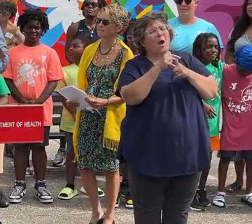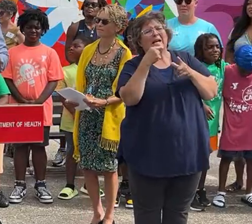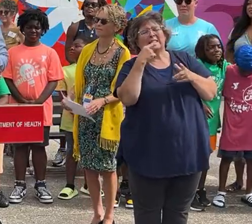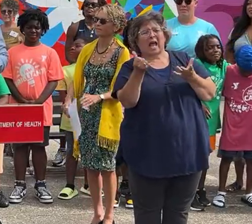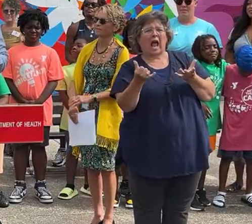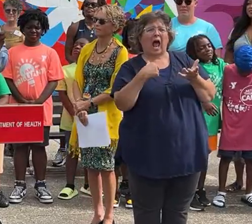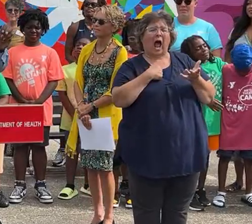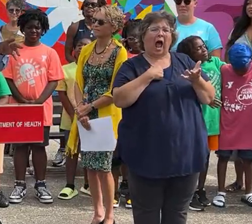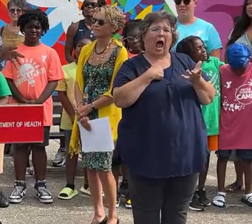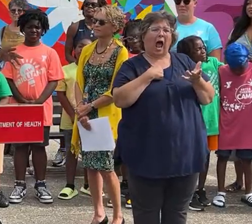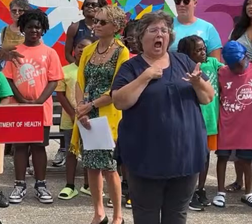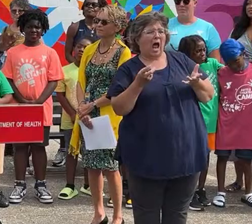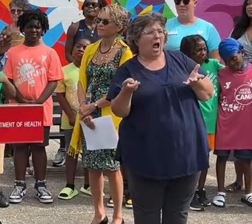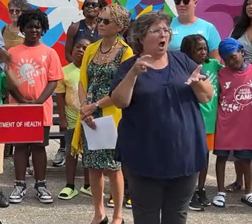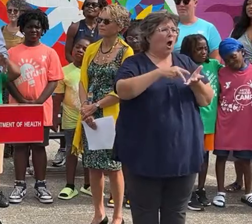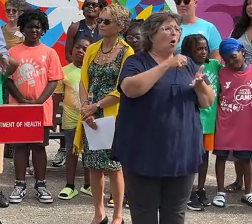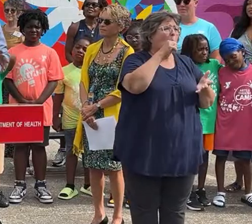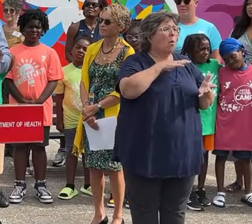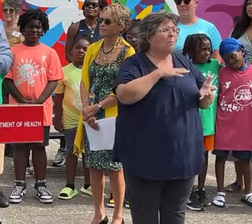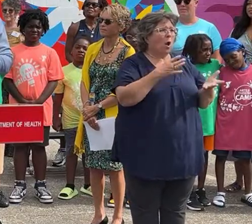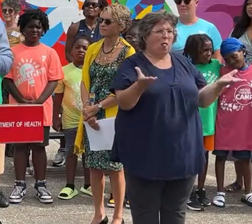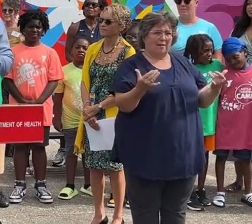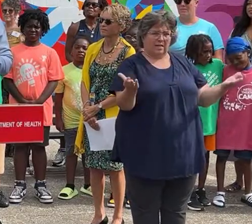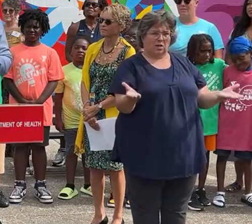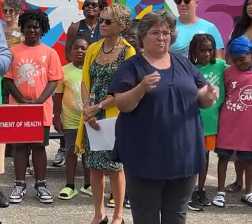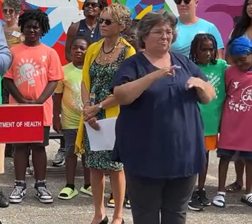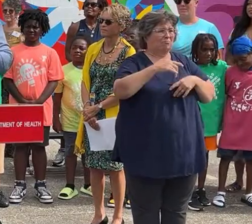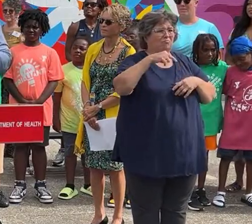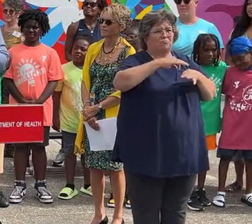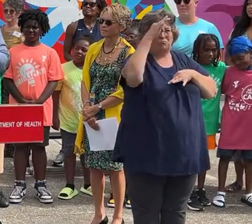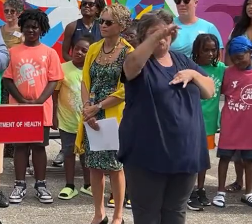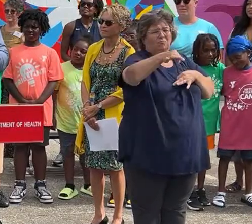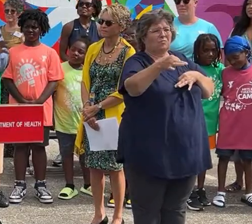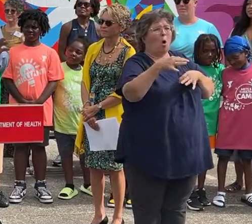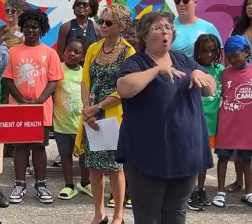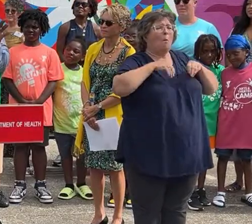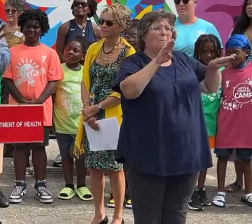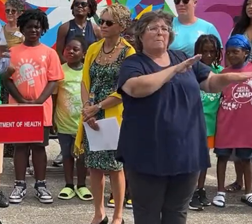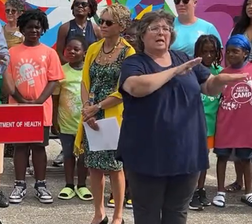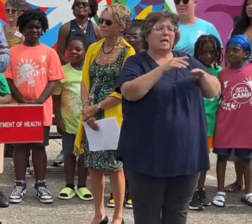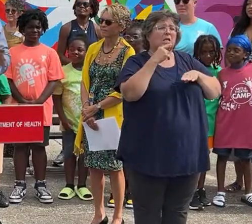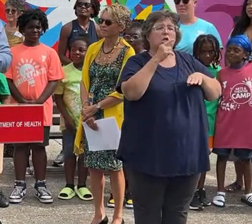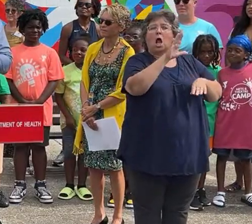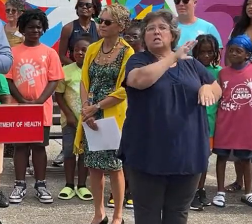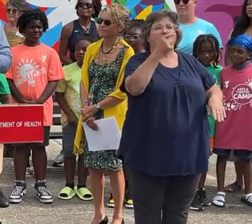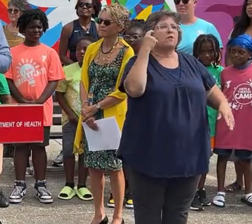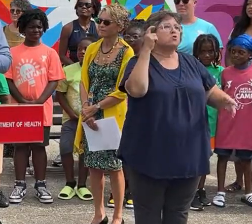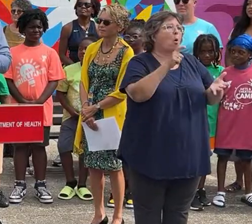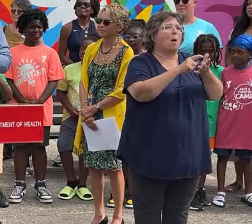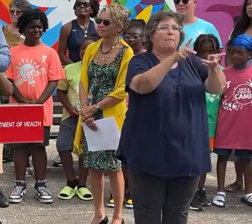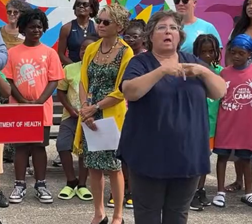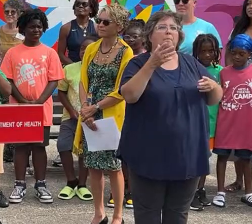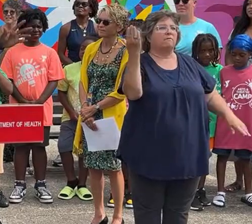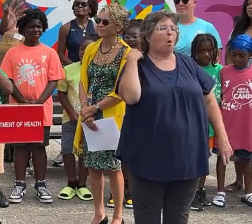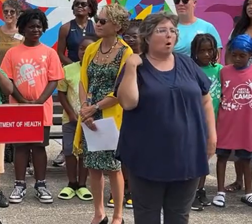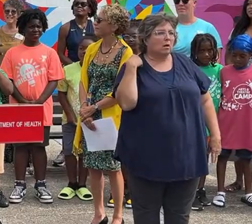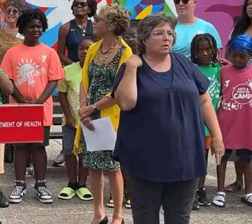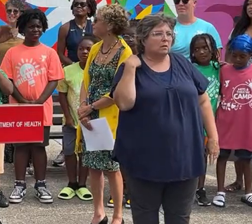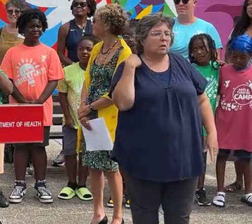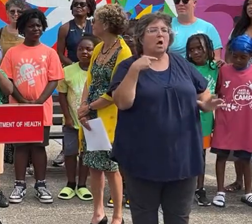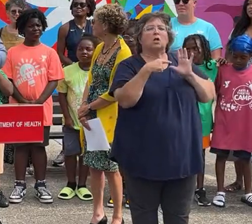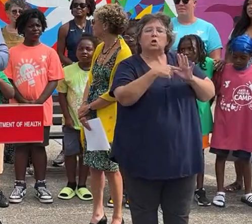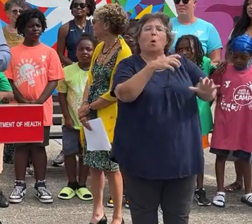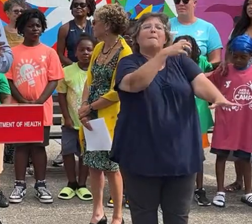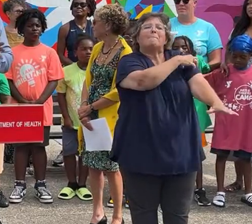say, as I got out my car, I spoke to a young lady who lives here. Across the street, her family owns a business. She said she had never noticed this place before. So that just shows